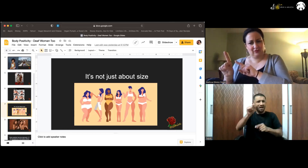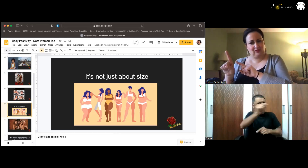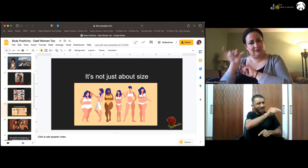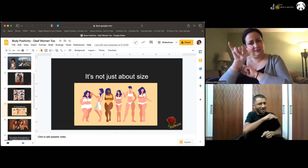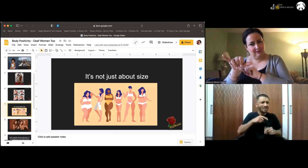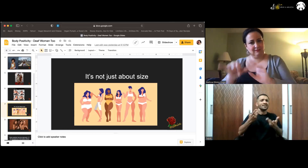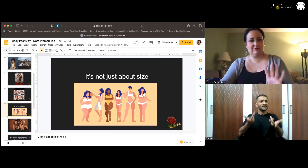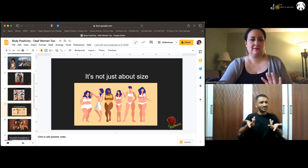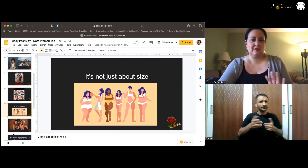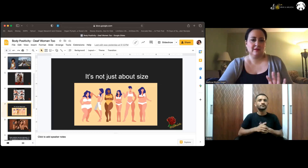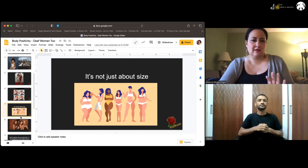have diversity.